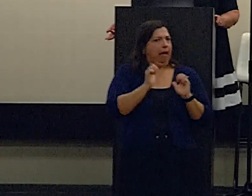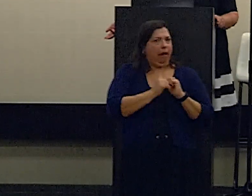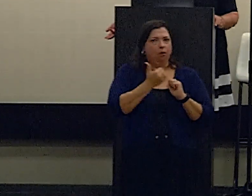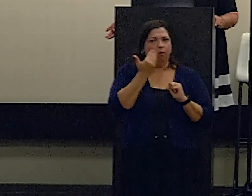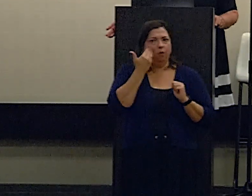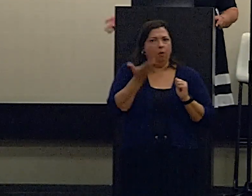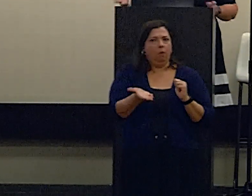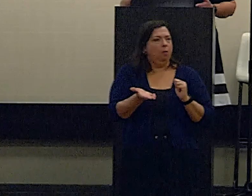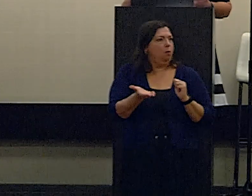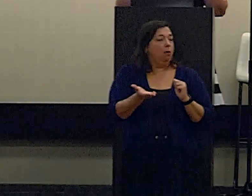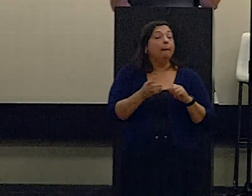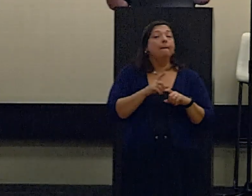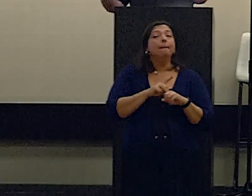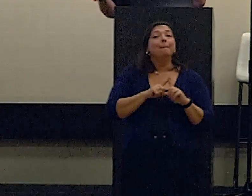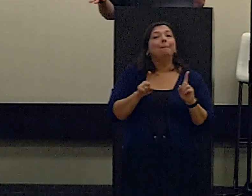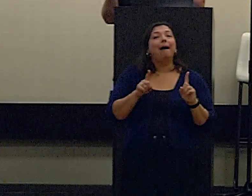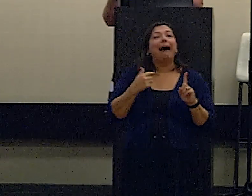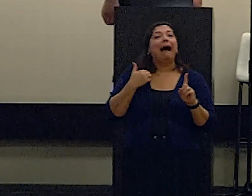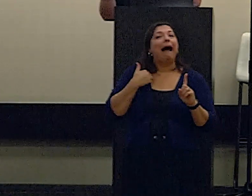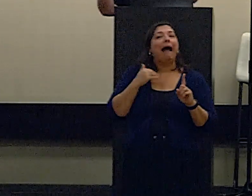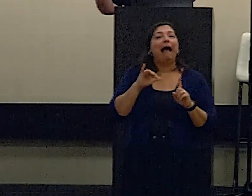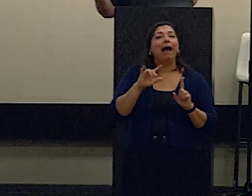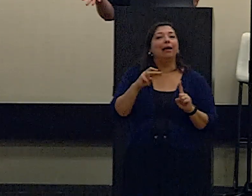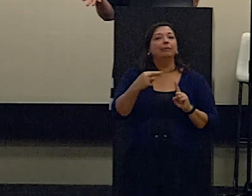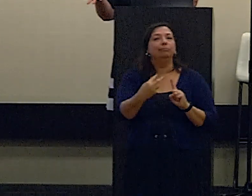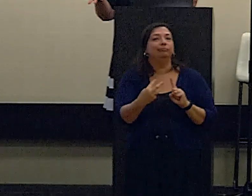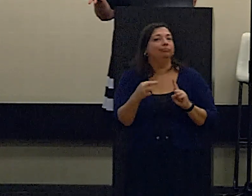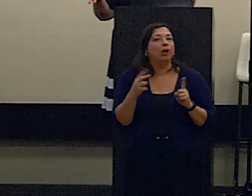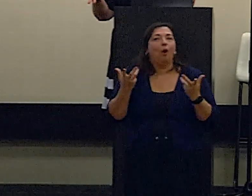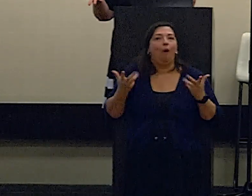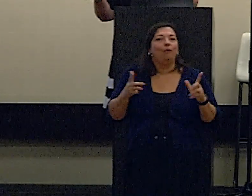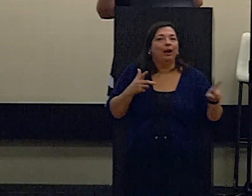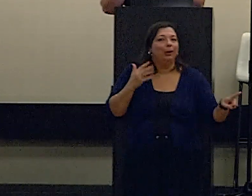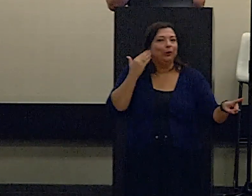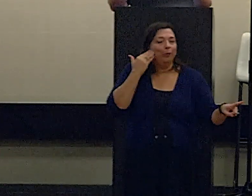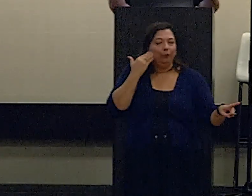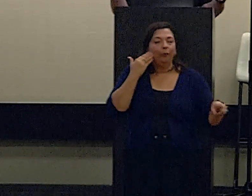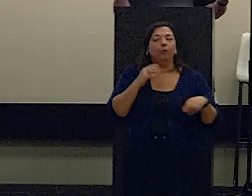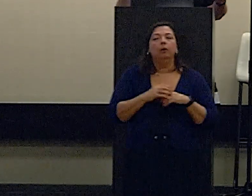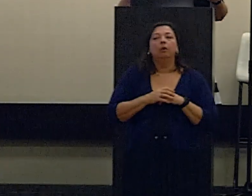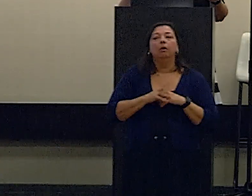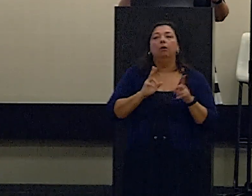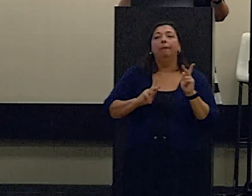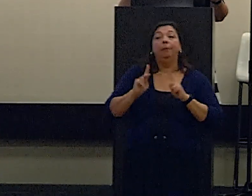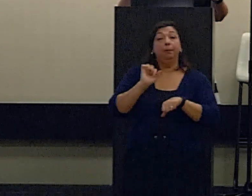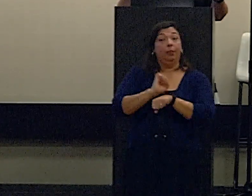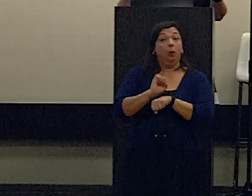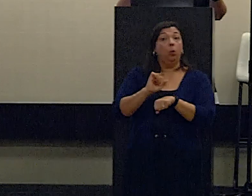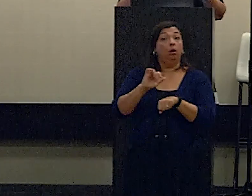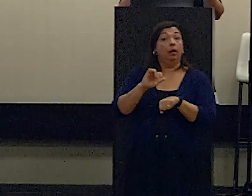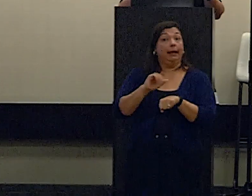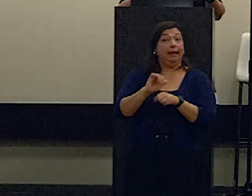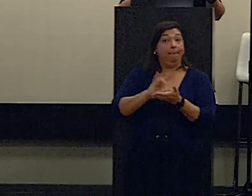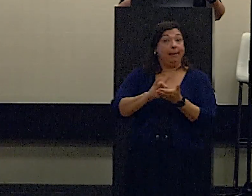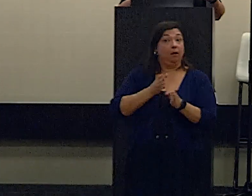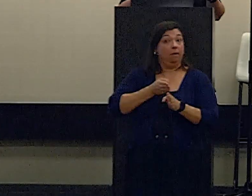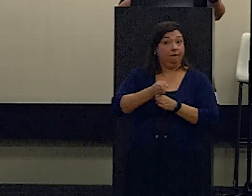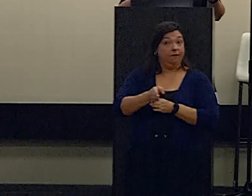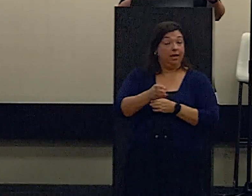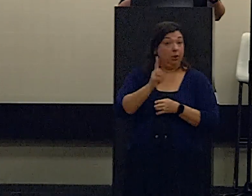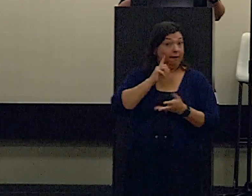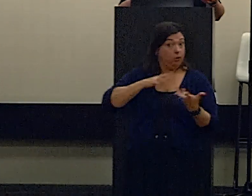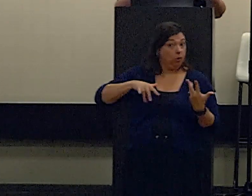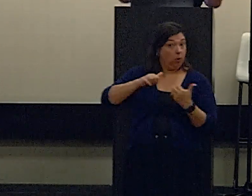possibly know that? But I had a bias that she already knew it, right? As people that work in the medical field, have you ever had an interaction